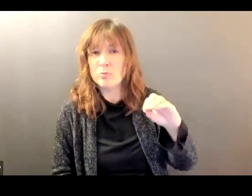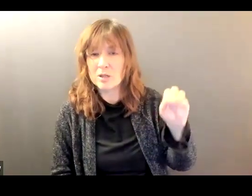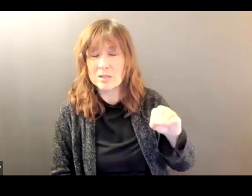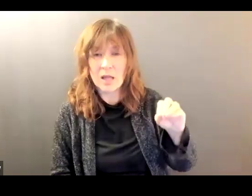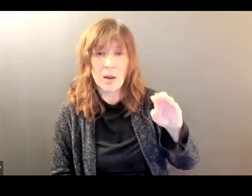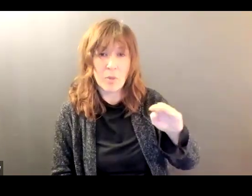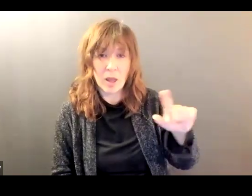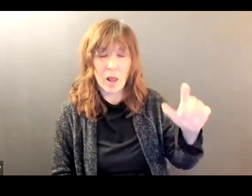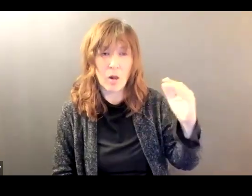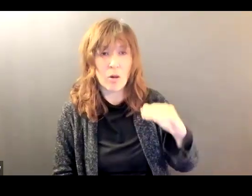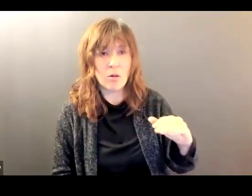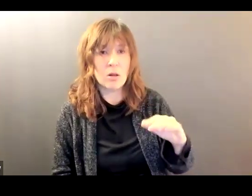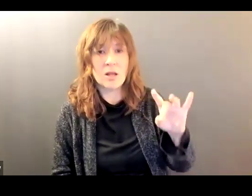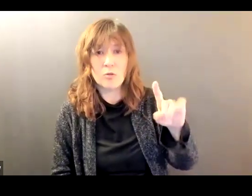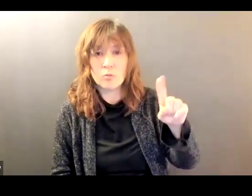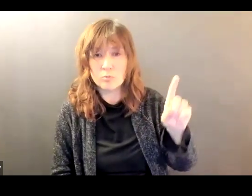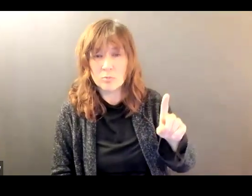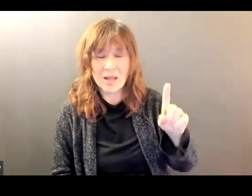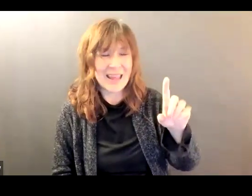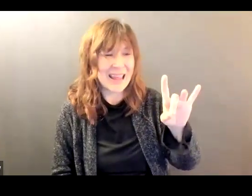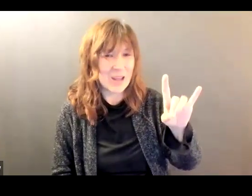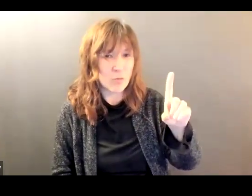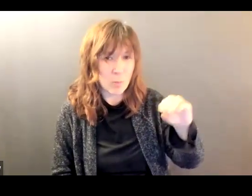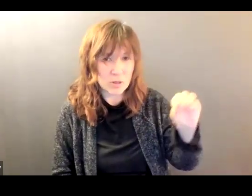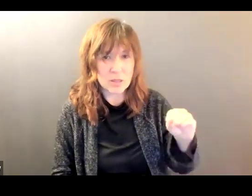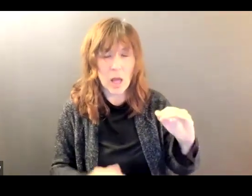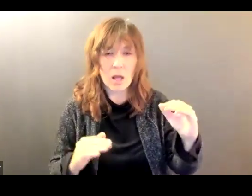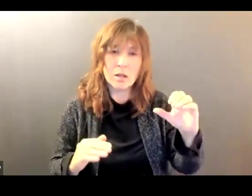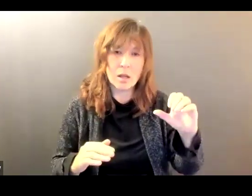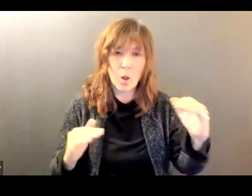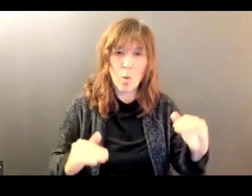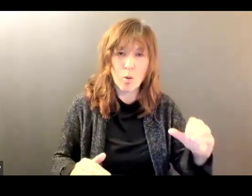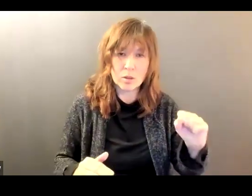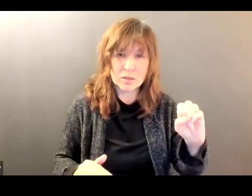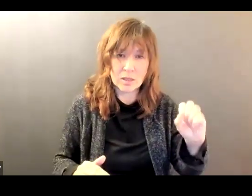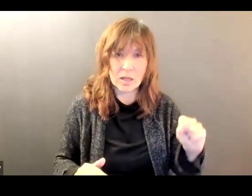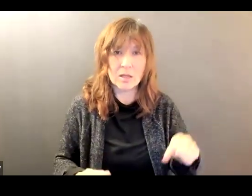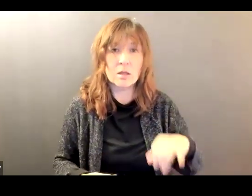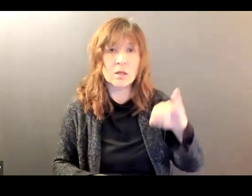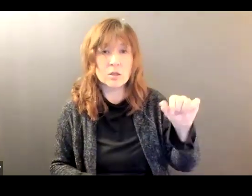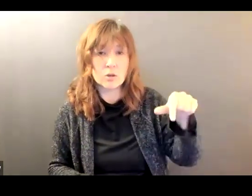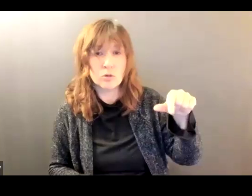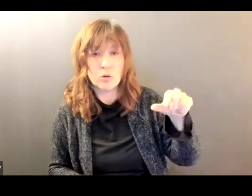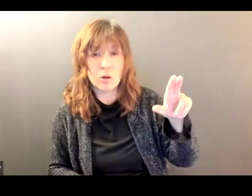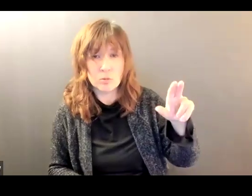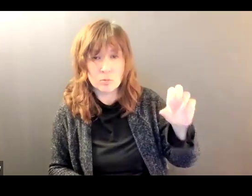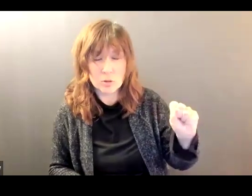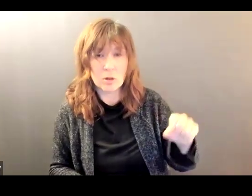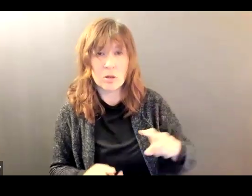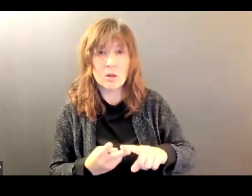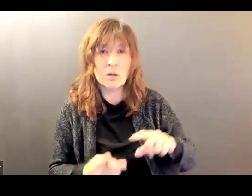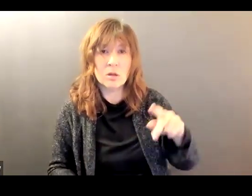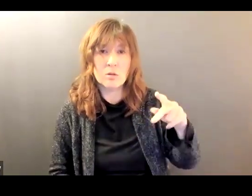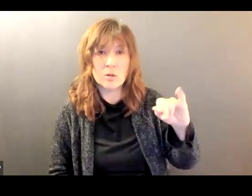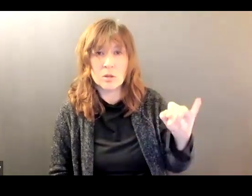the school while BPS invests in improving others is systemic inequity. Josiah Quincy Upper School, PJ Kennedy Elementary,